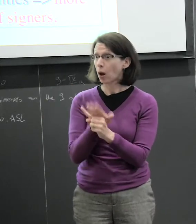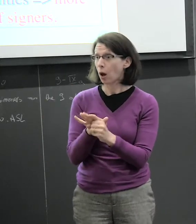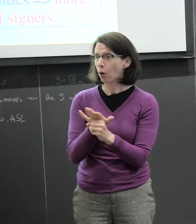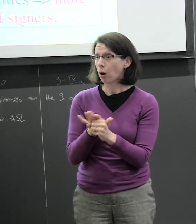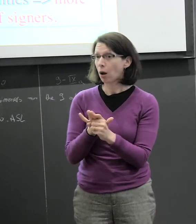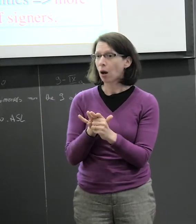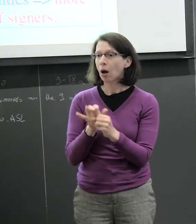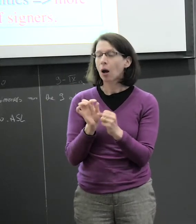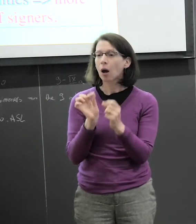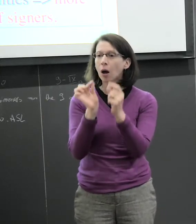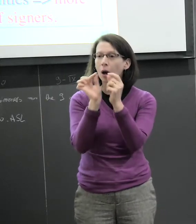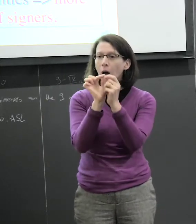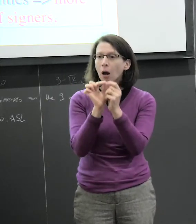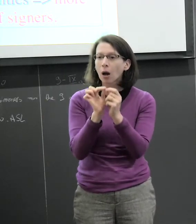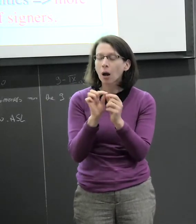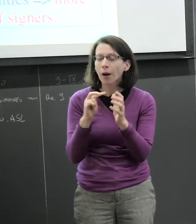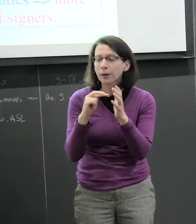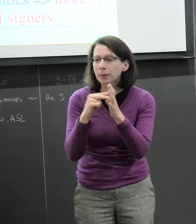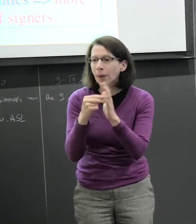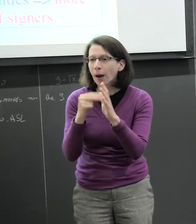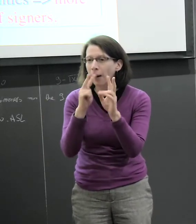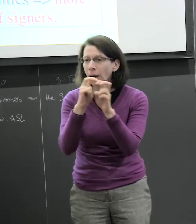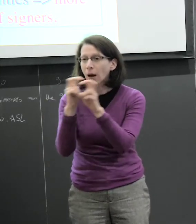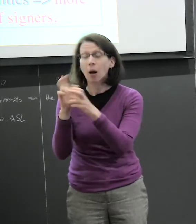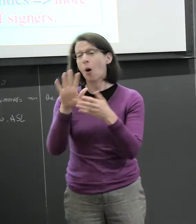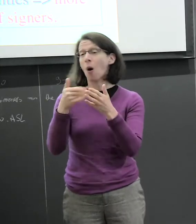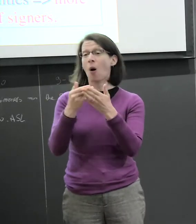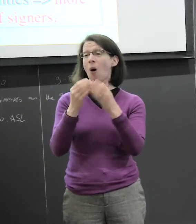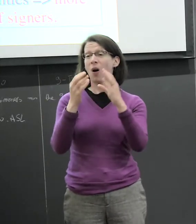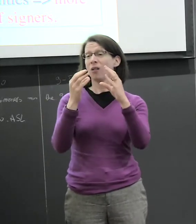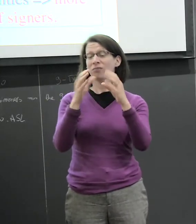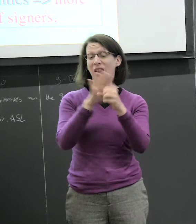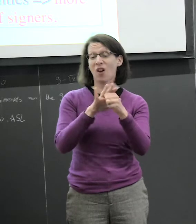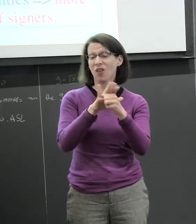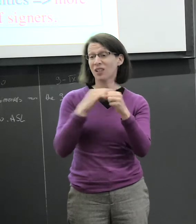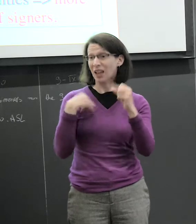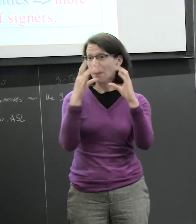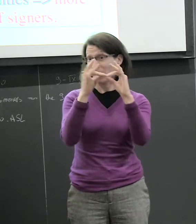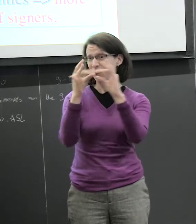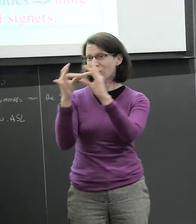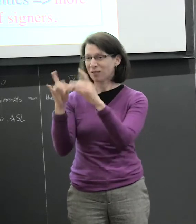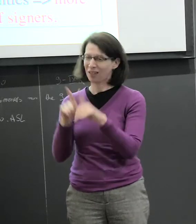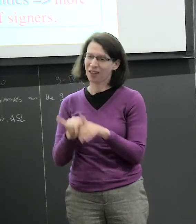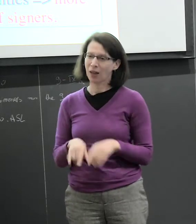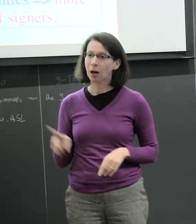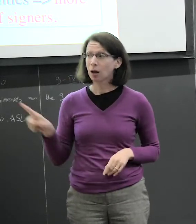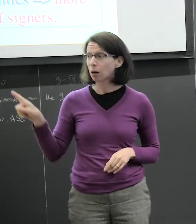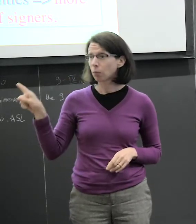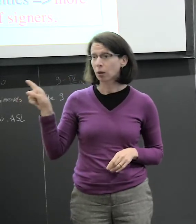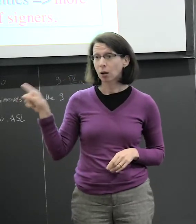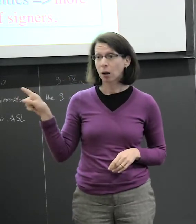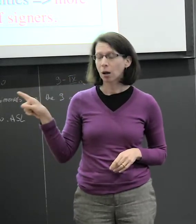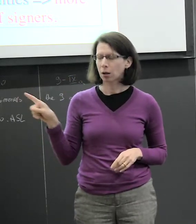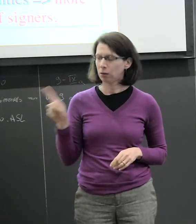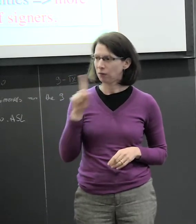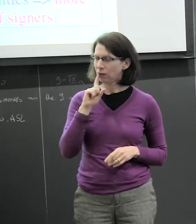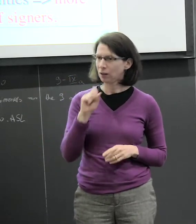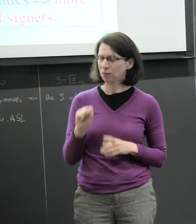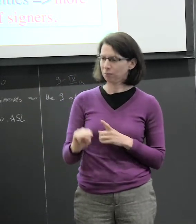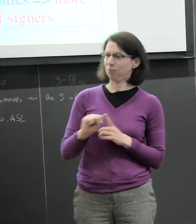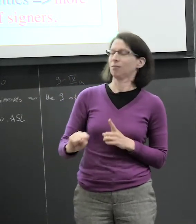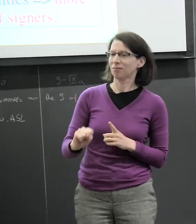having fine-grained semantic work, I mean, I think all the areas I mentioned are like this. But in this case, it's so striking